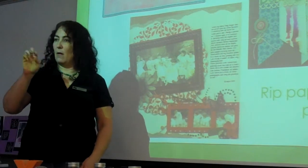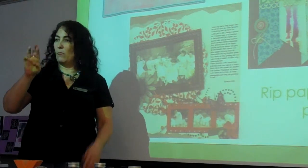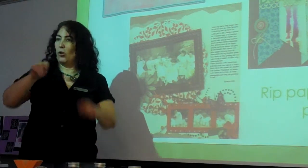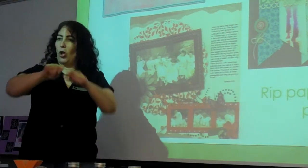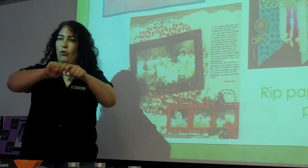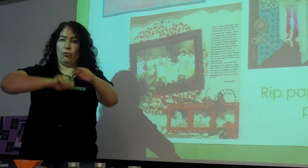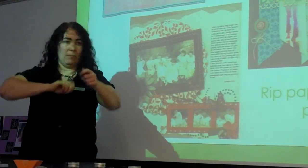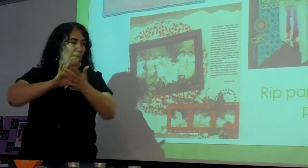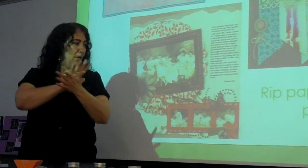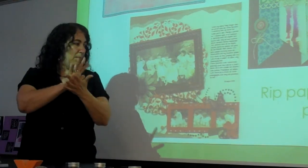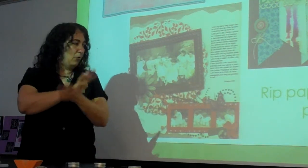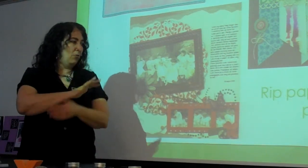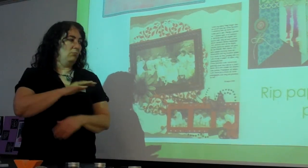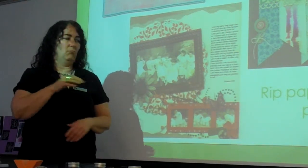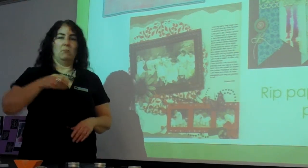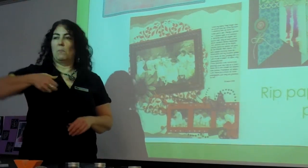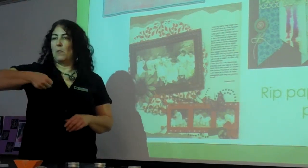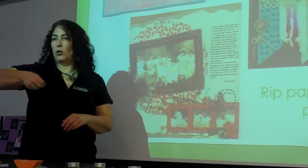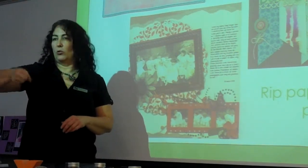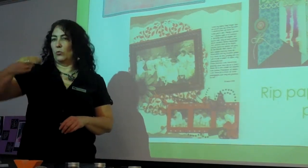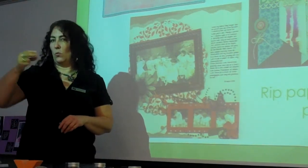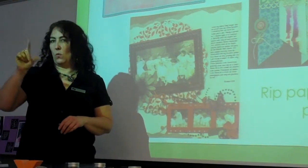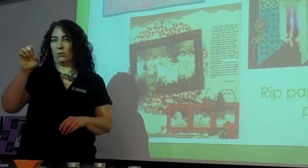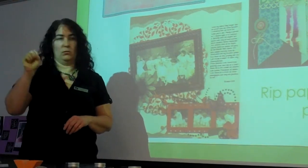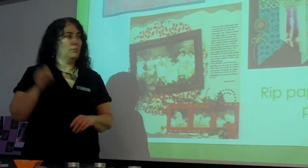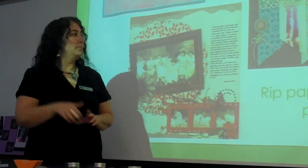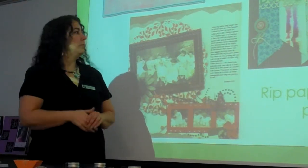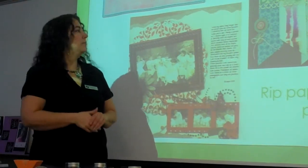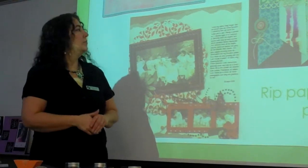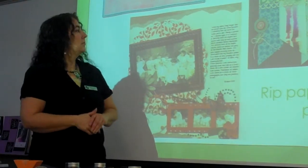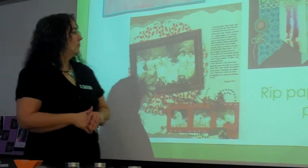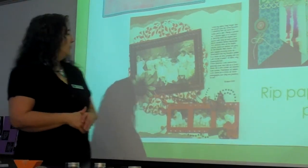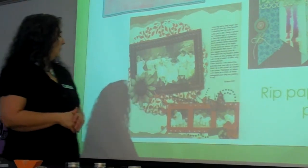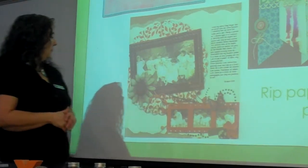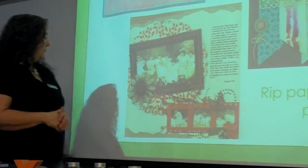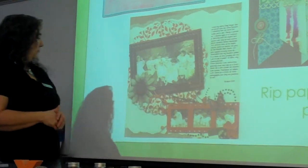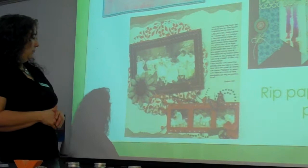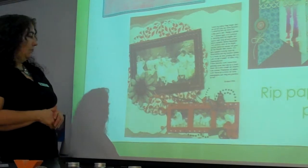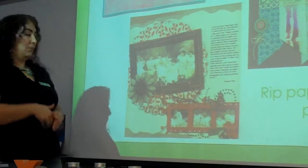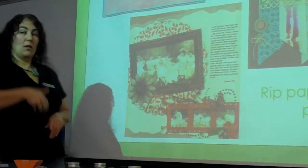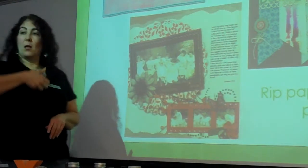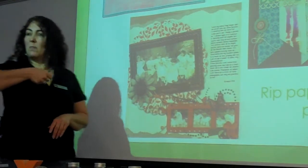Flowers and ribbons and buttons I use a lot on the pictures.